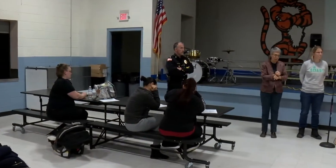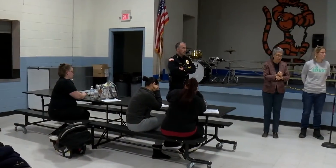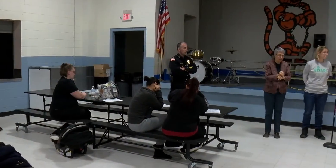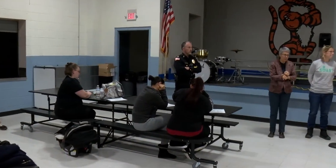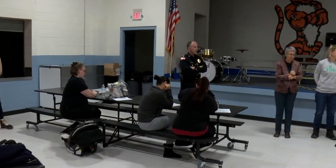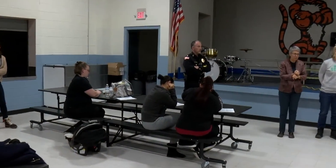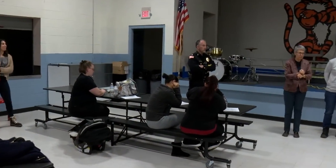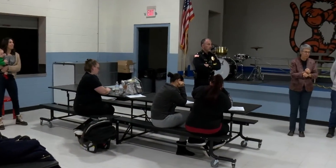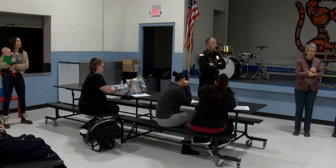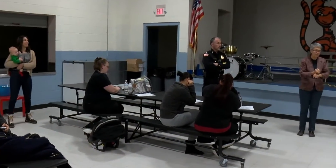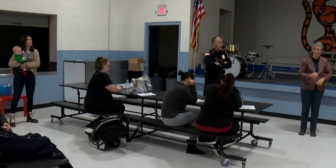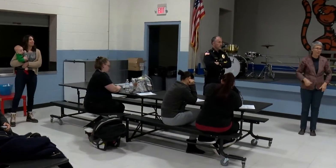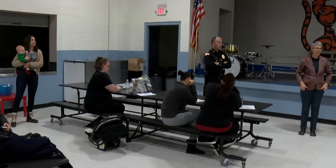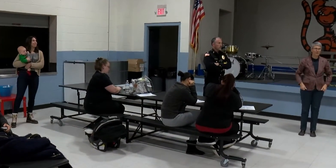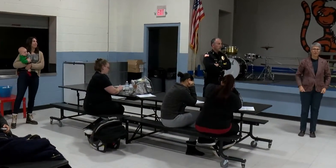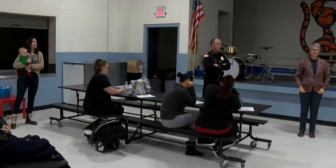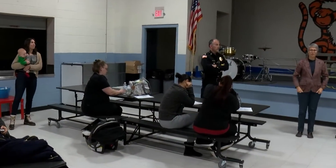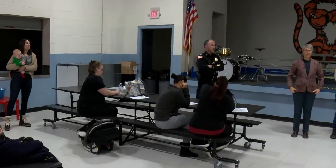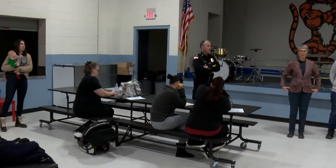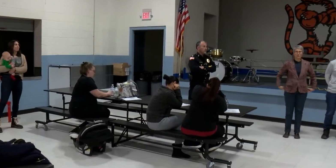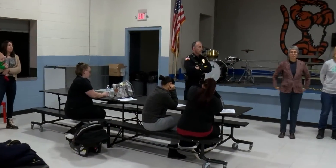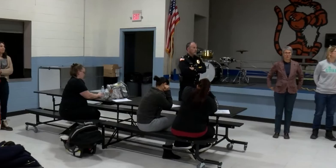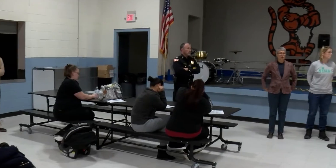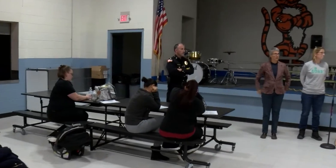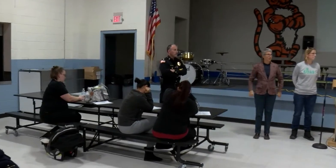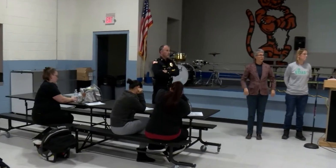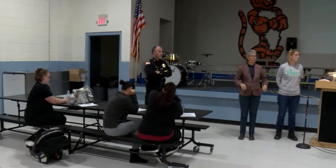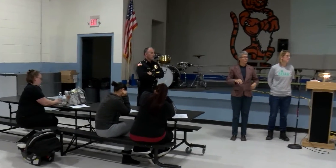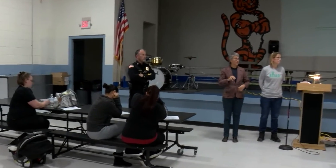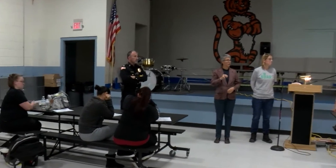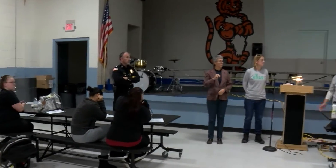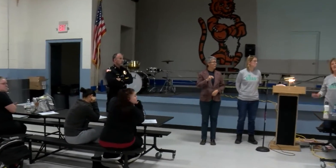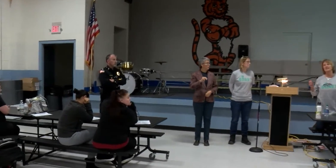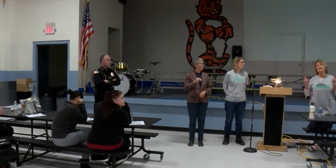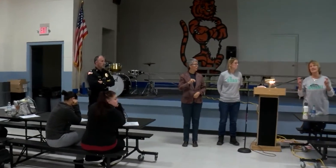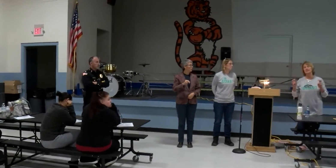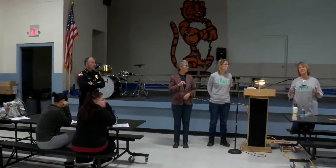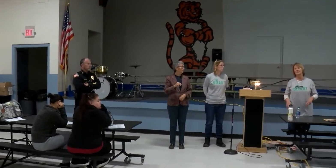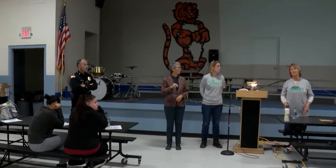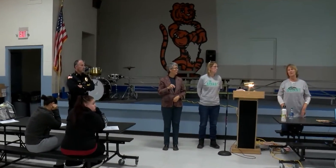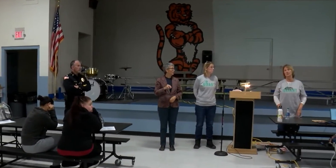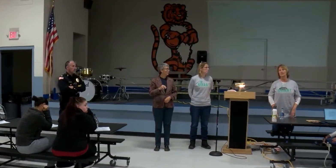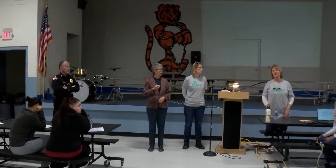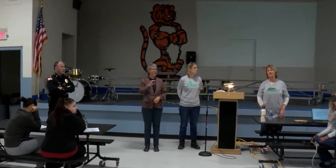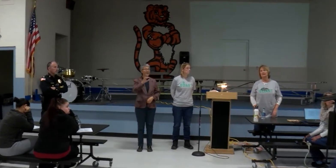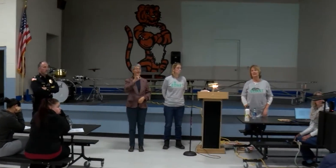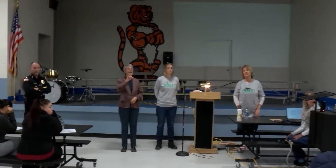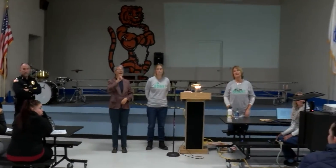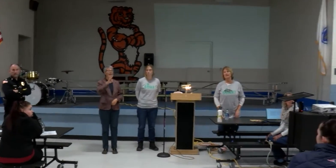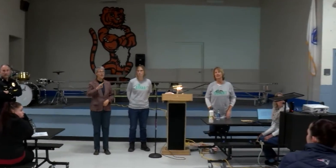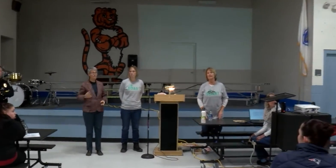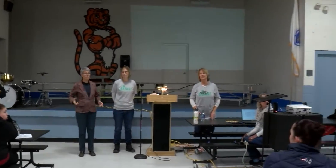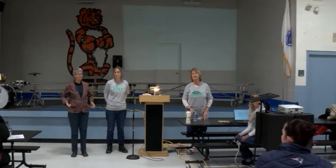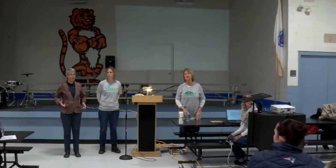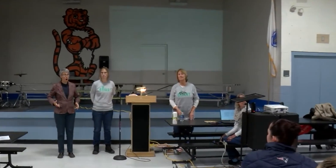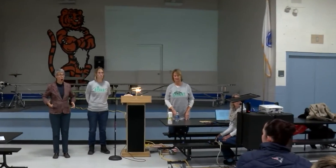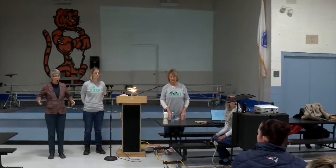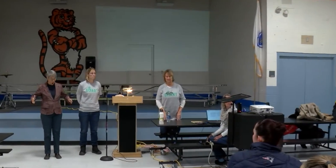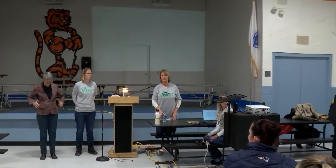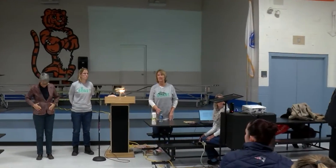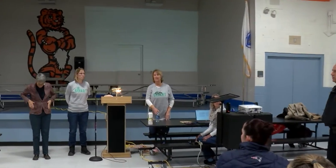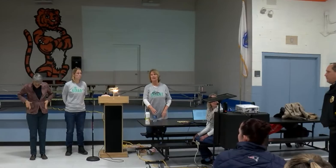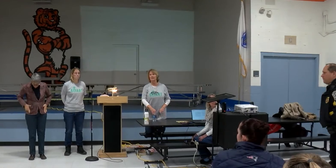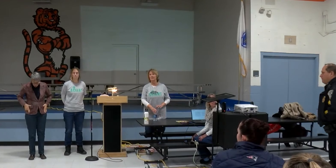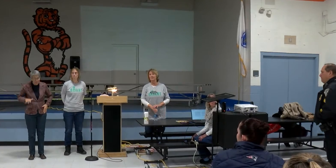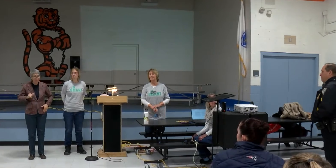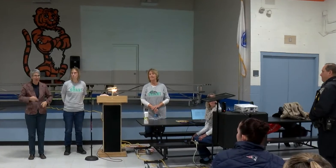Well, I think the way the law in Massachusetts, I could be wrong about this, but it's on your person, that's considered secure. That's considered. Yeah. You have it on your